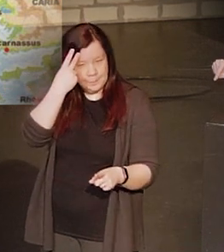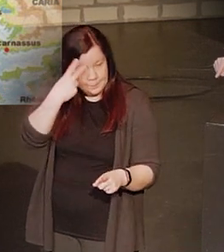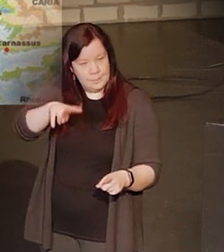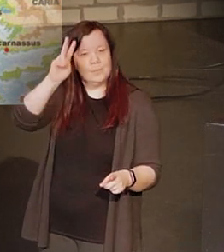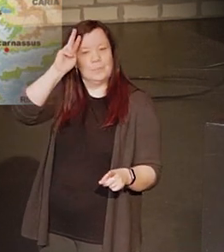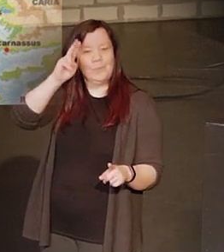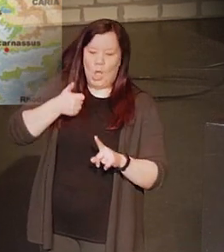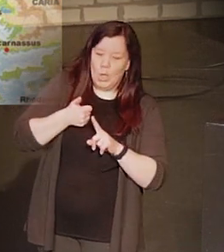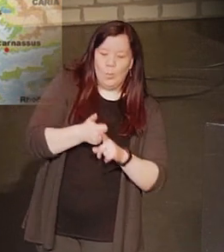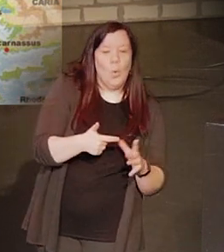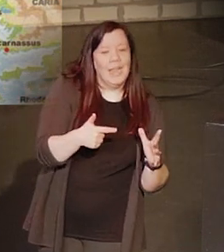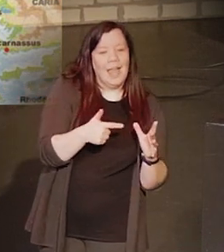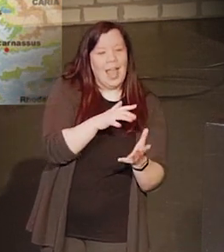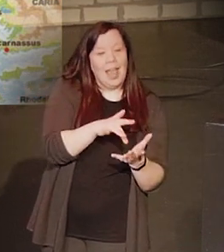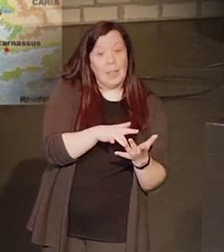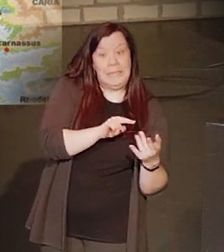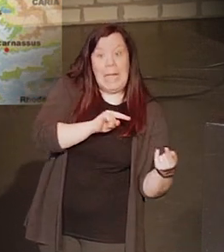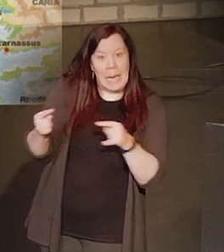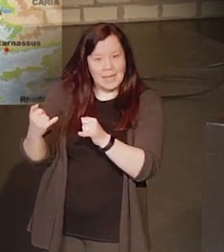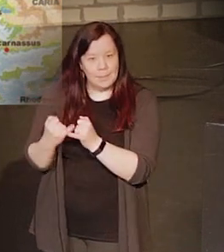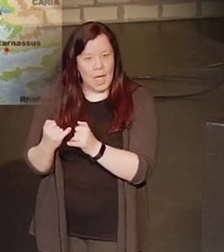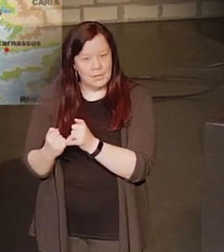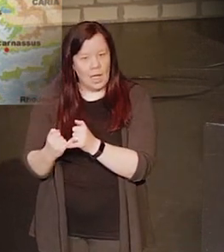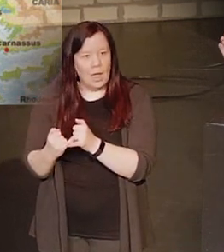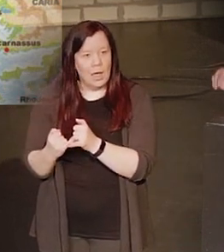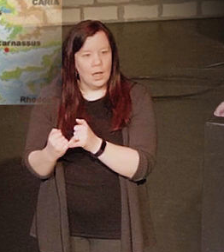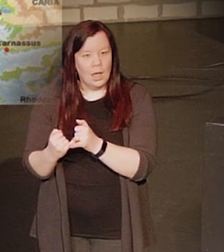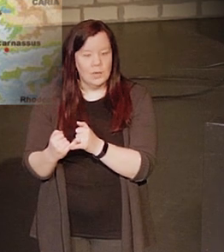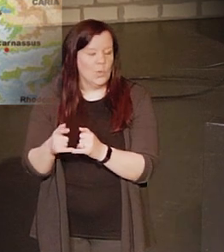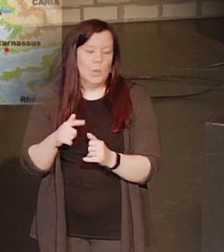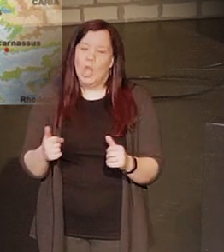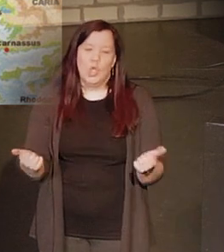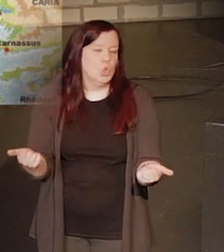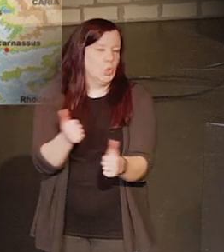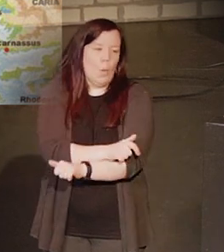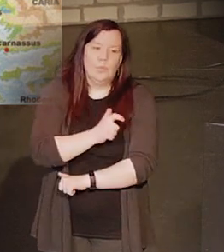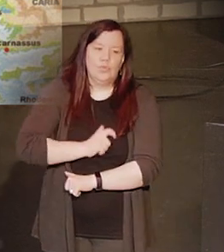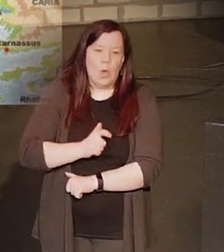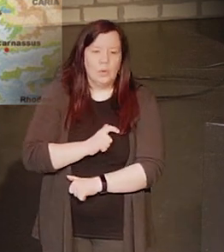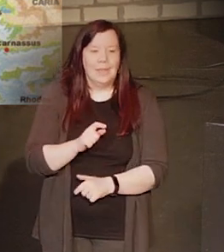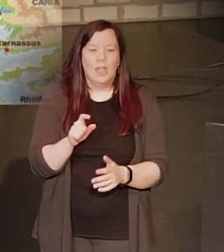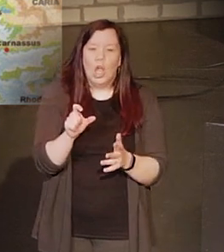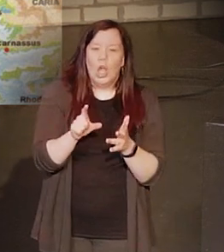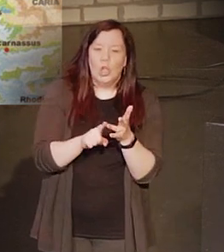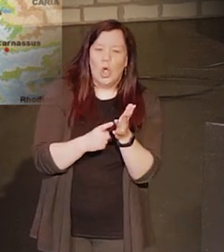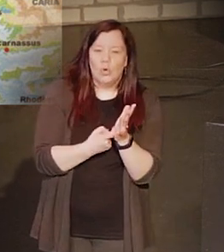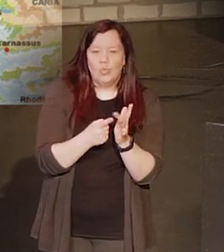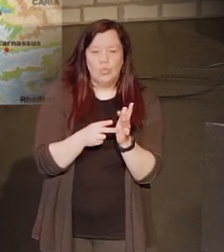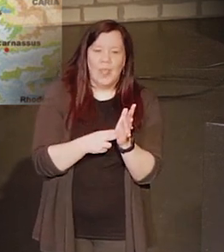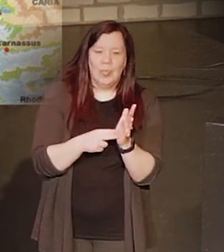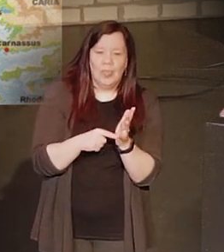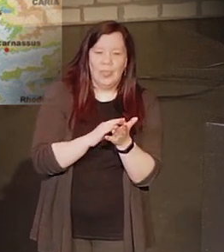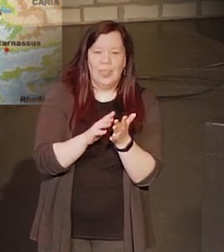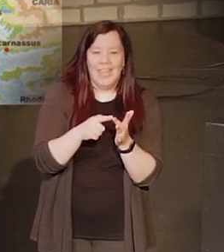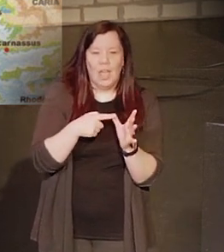the Athenians against Sparta. Everyone has swapped sides, the so-called Corinthian War from 398 through